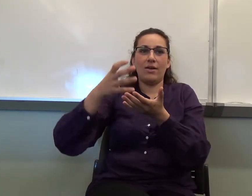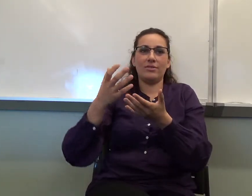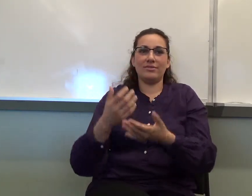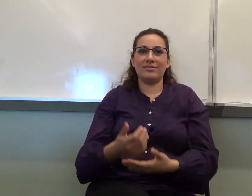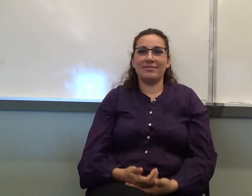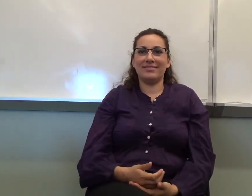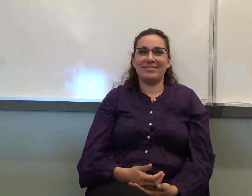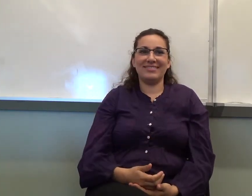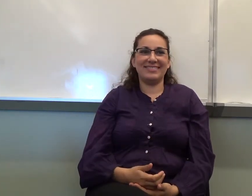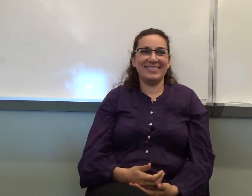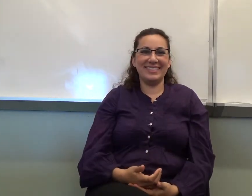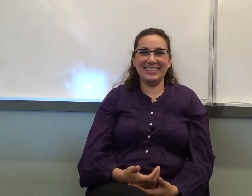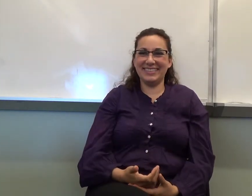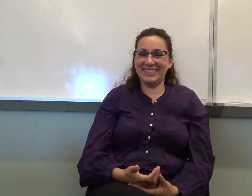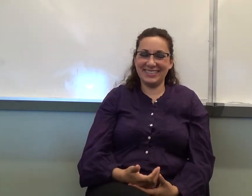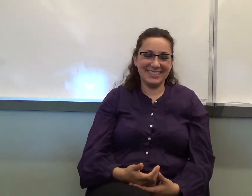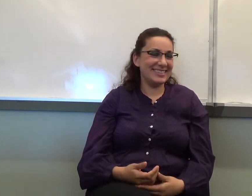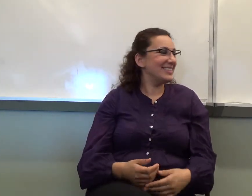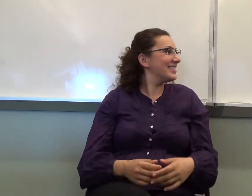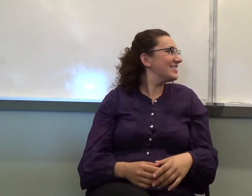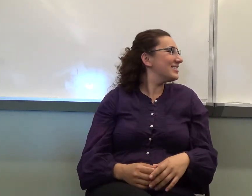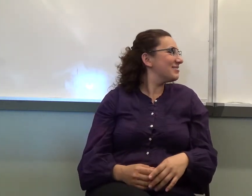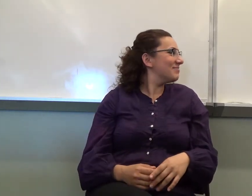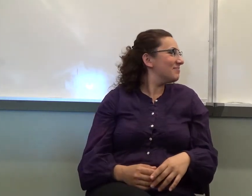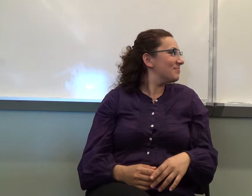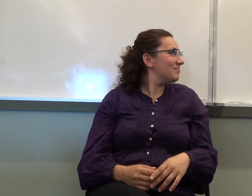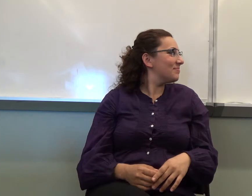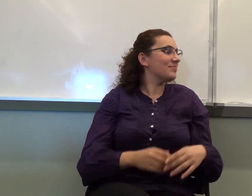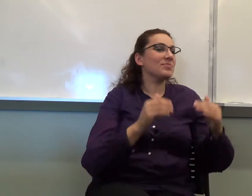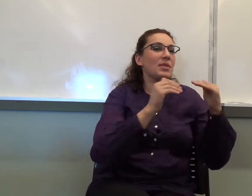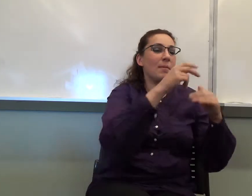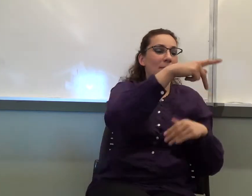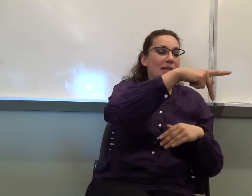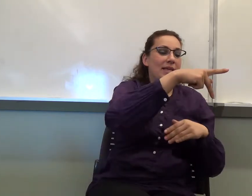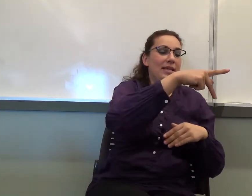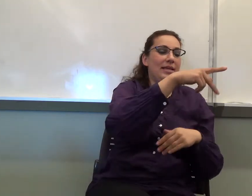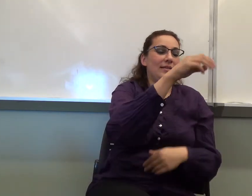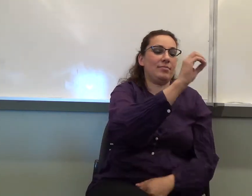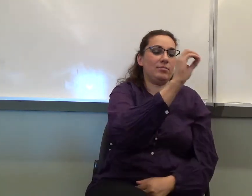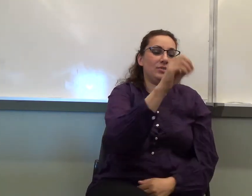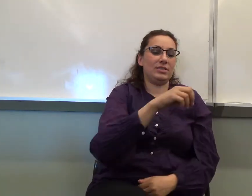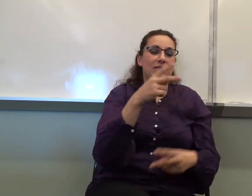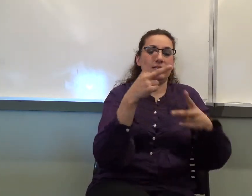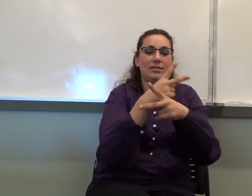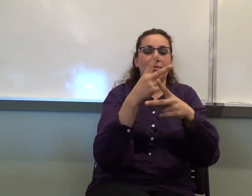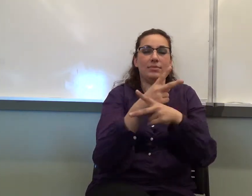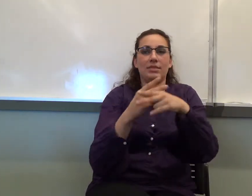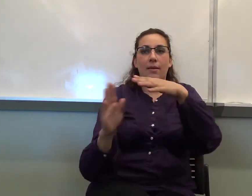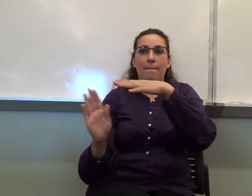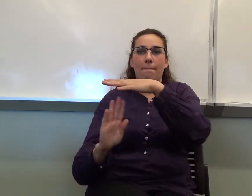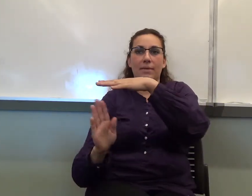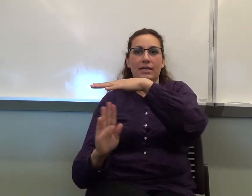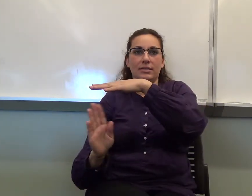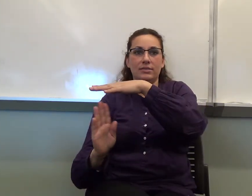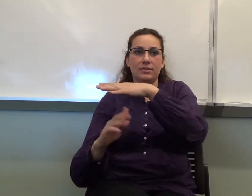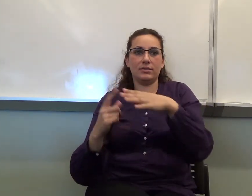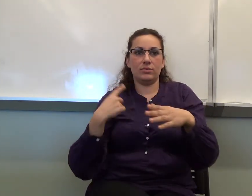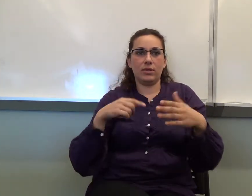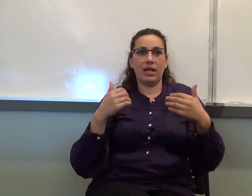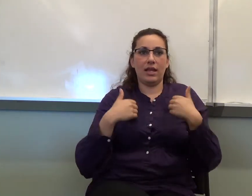equals the P percent times the base. So we've got the pieces.